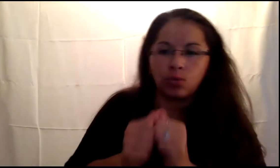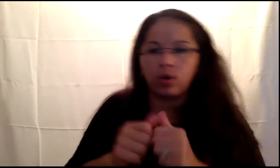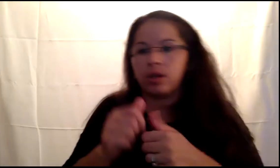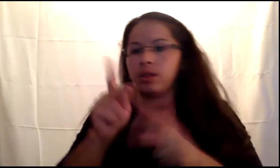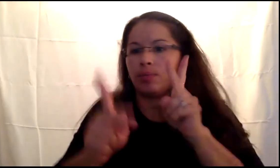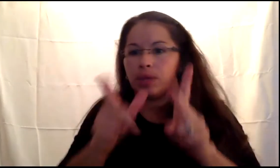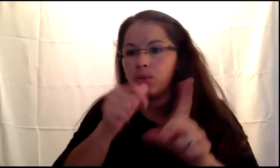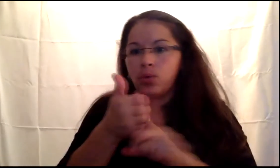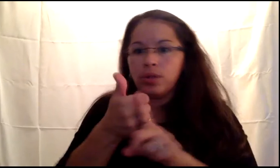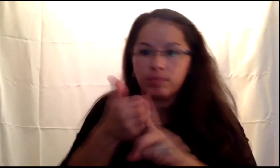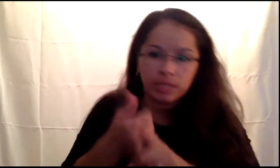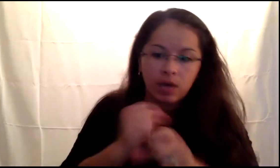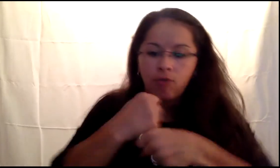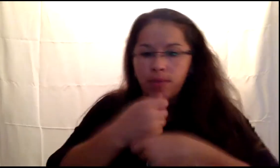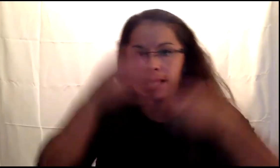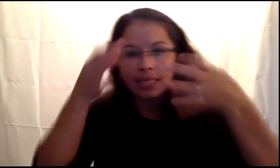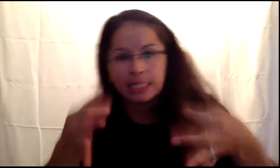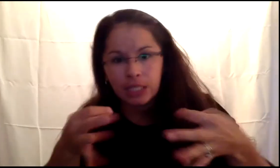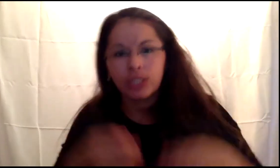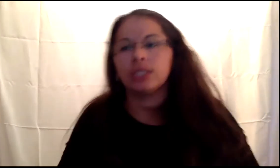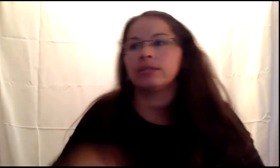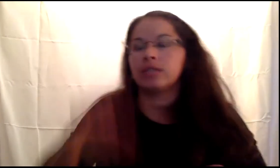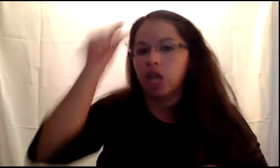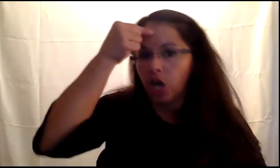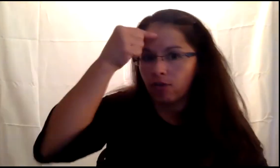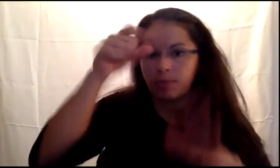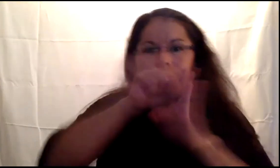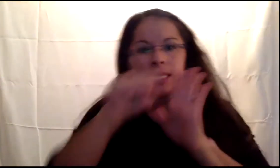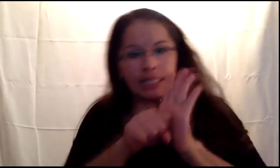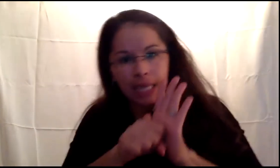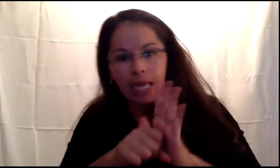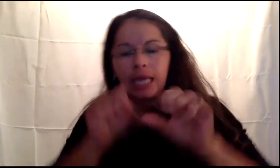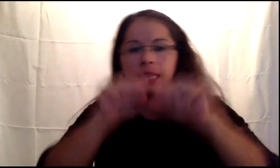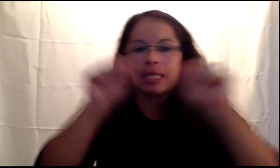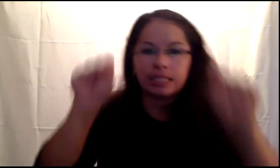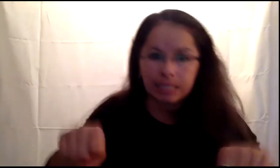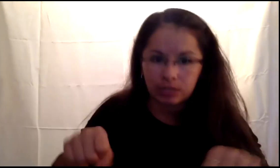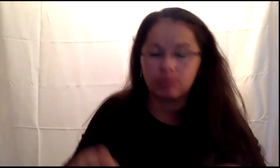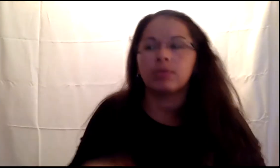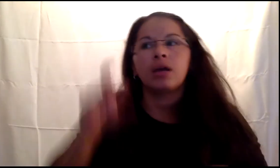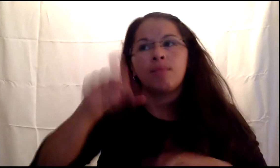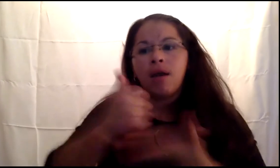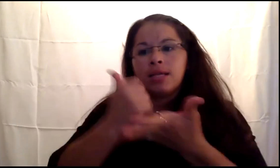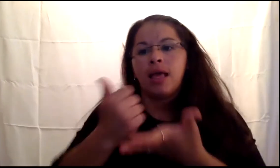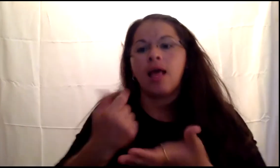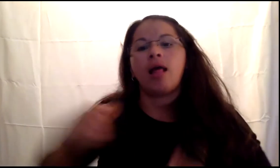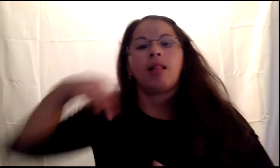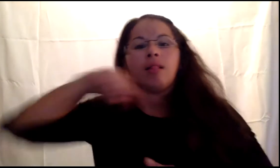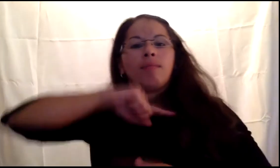the system, the state, as far as getting clarification from the federal government as far as who has access to some of